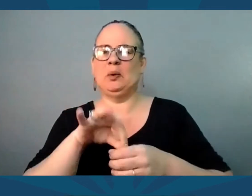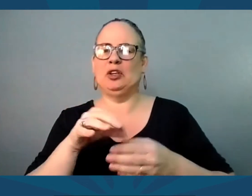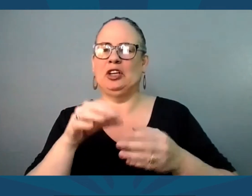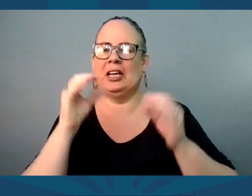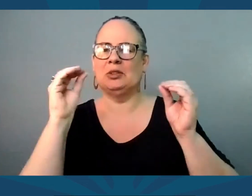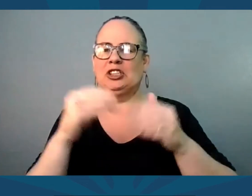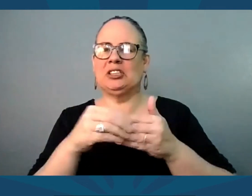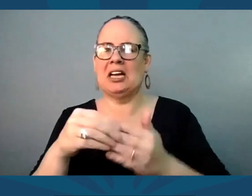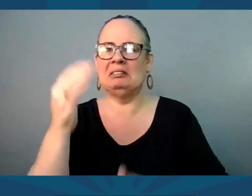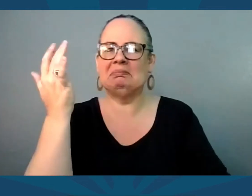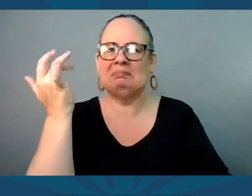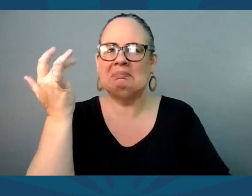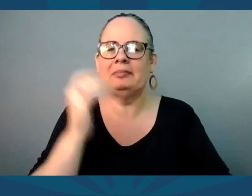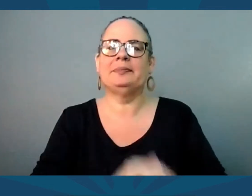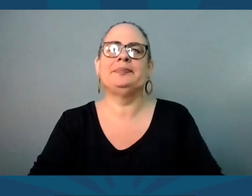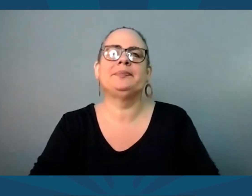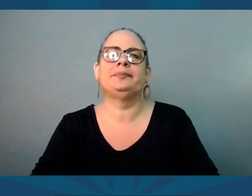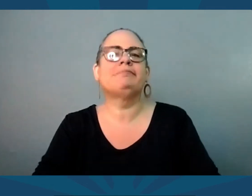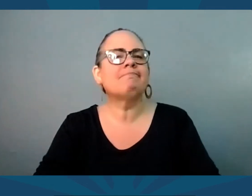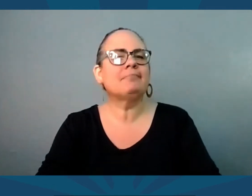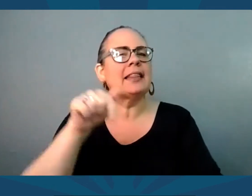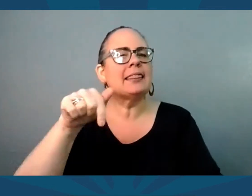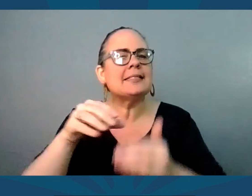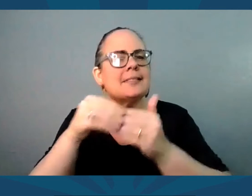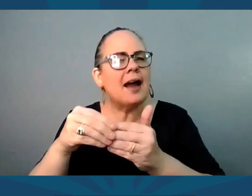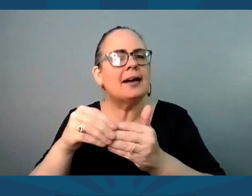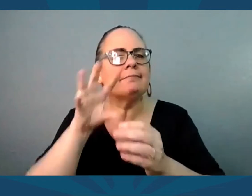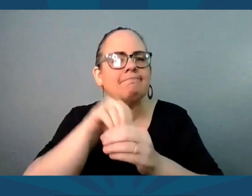Why should I read this voter education guide?